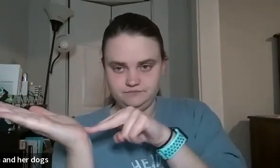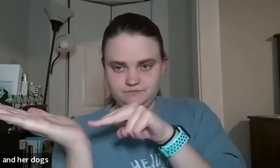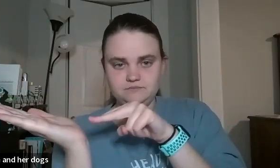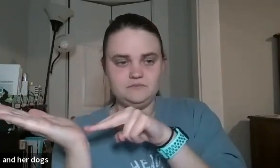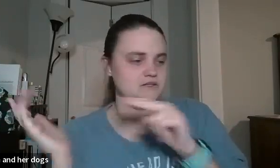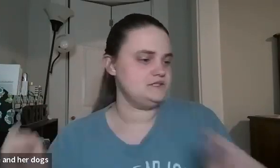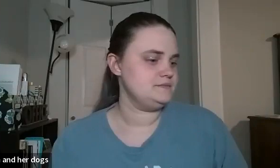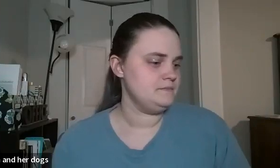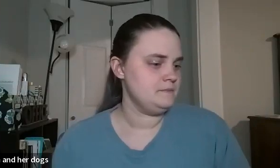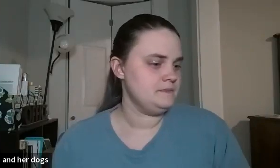Nurse.